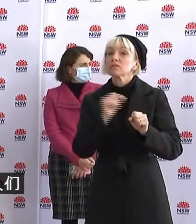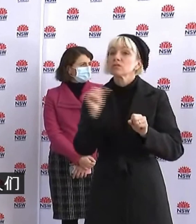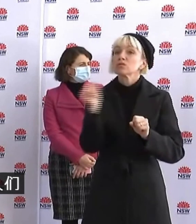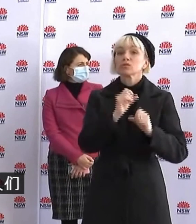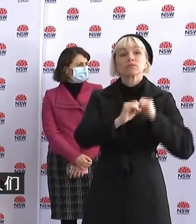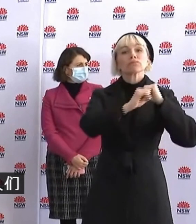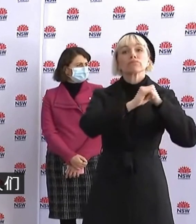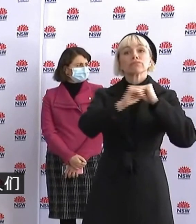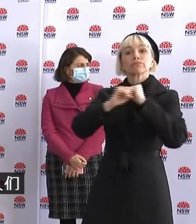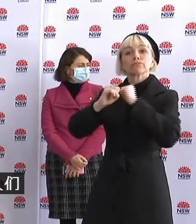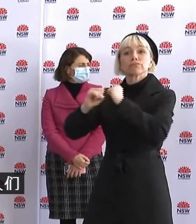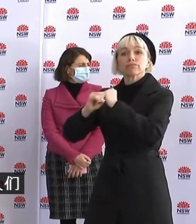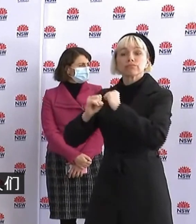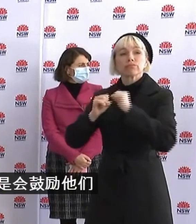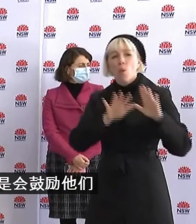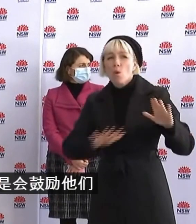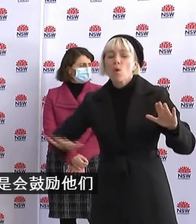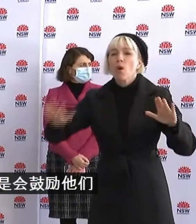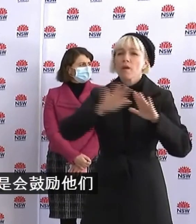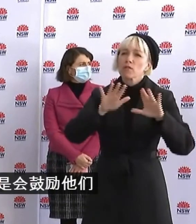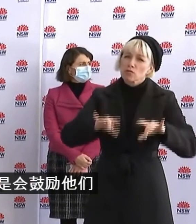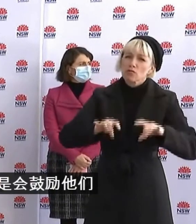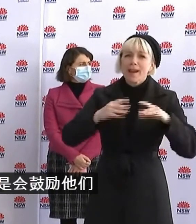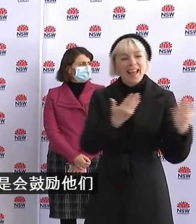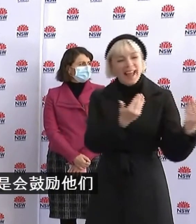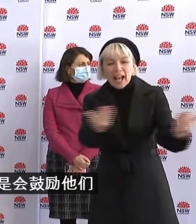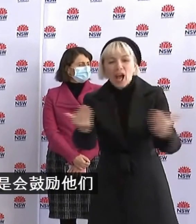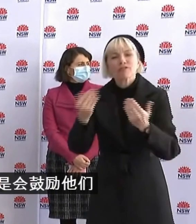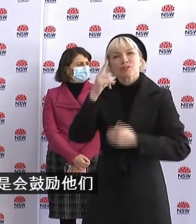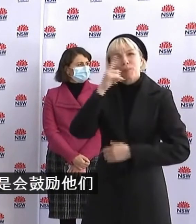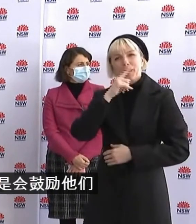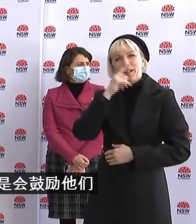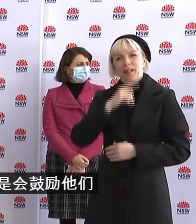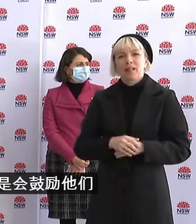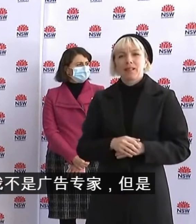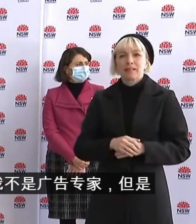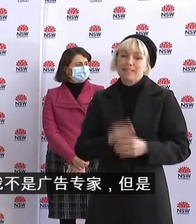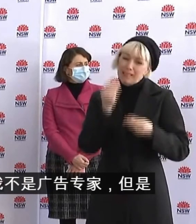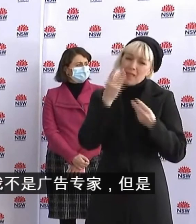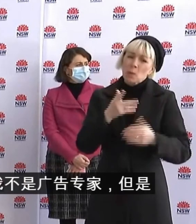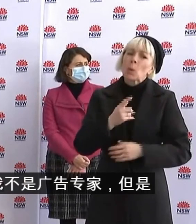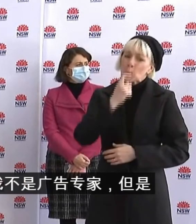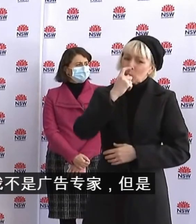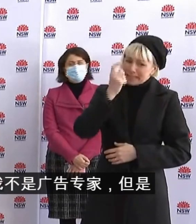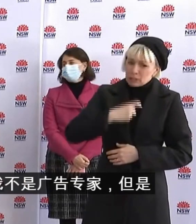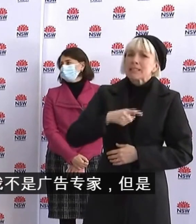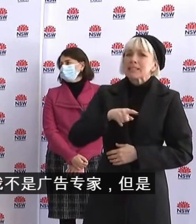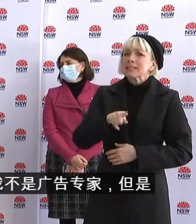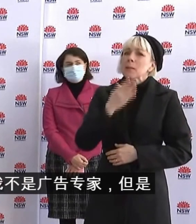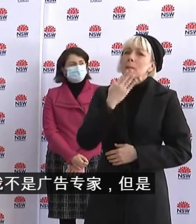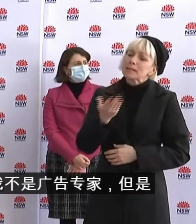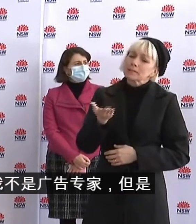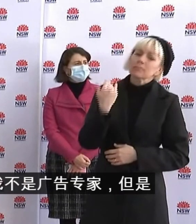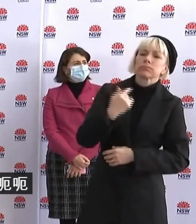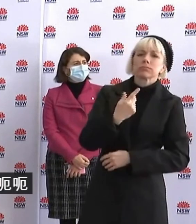whole of Australia to encourage people to move forward, not necessarily scare them, but encourage them. And there are a lot of ways they could do that. As I said, I'm not an